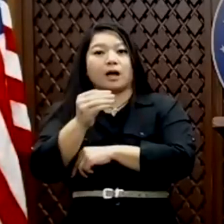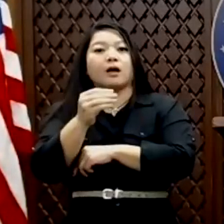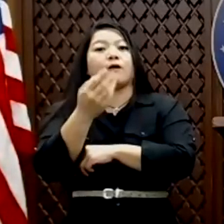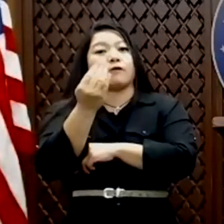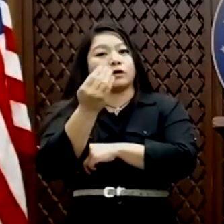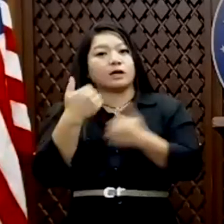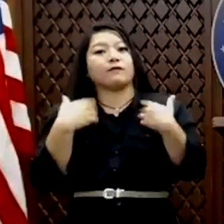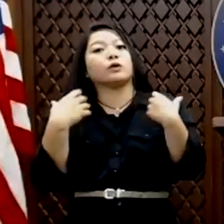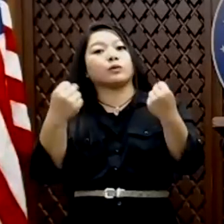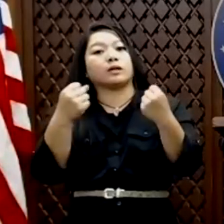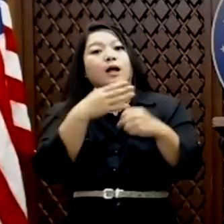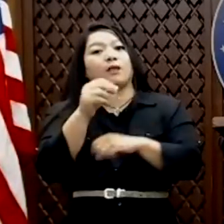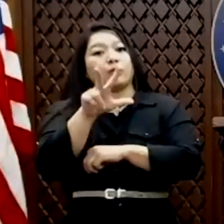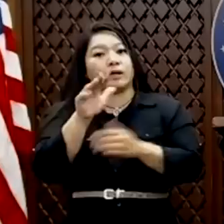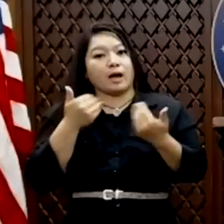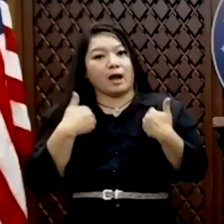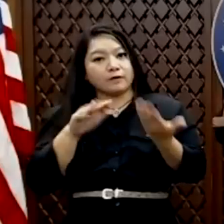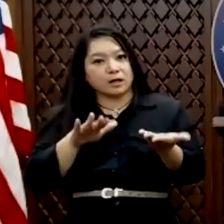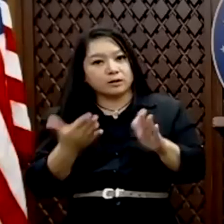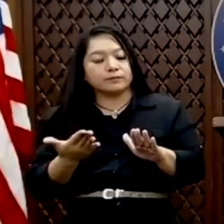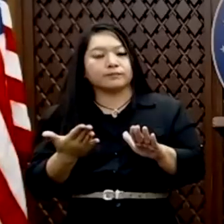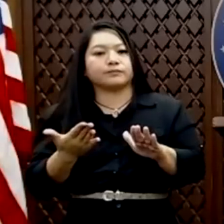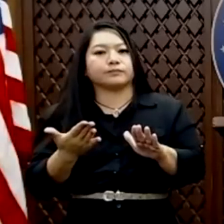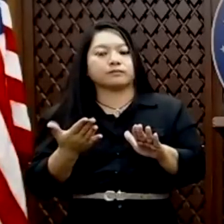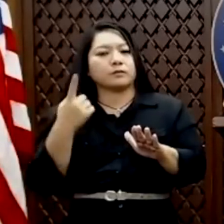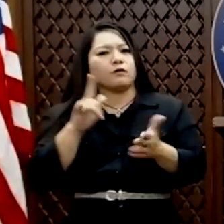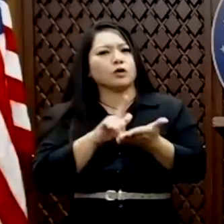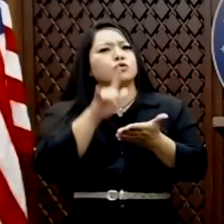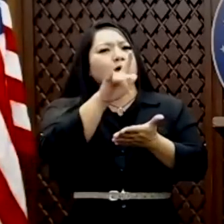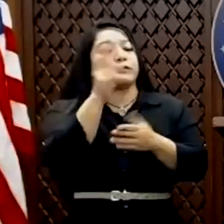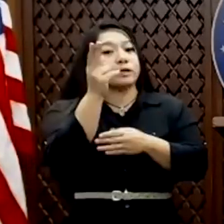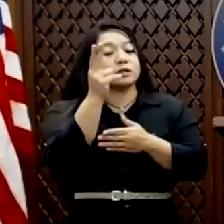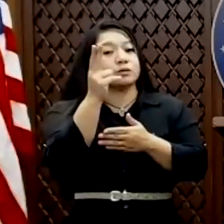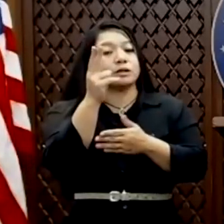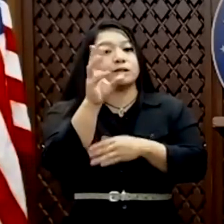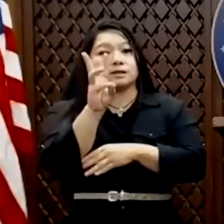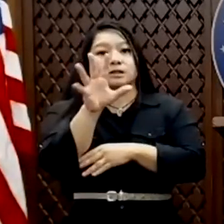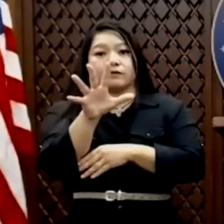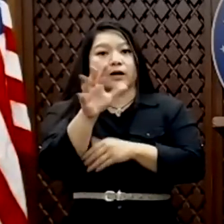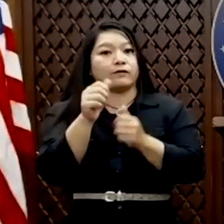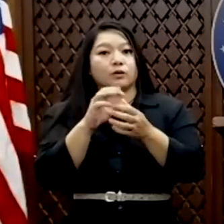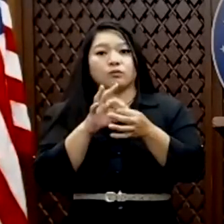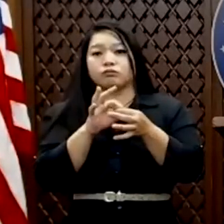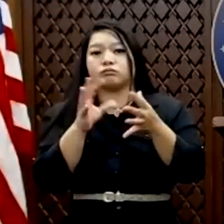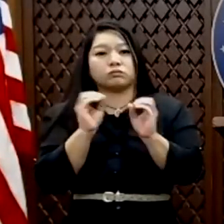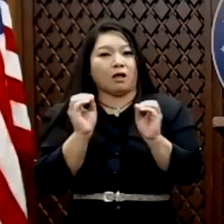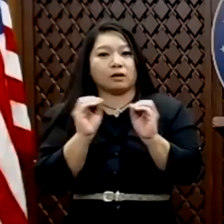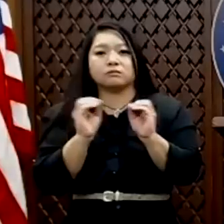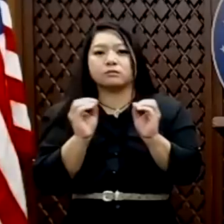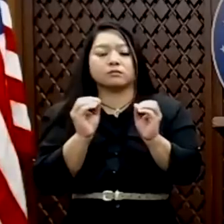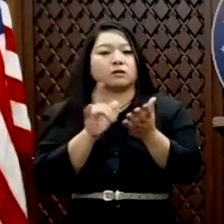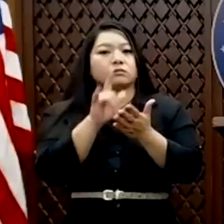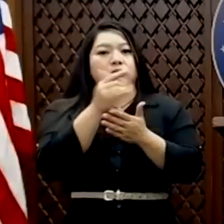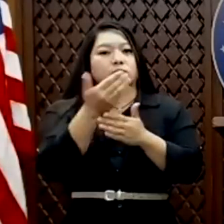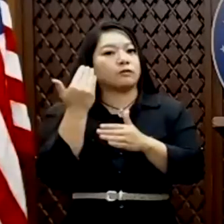recovered, 3 have died. As far as the travel history, there are 65 without any travel history.